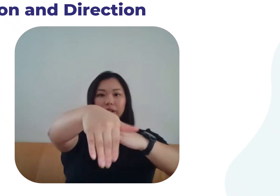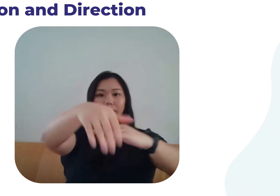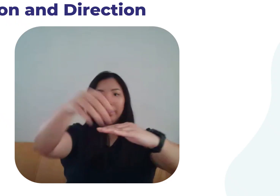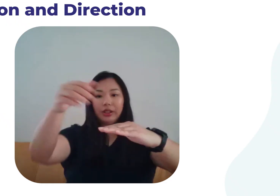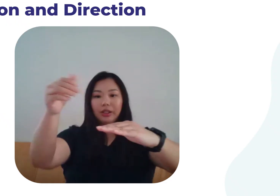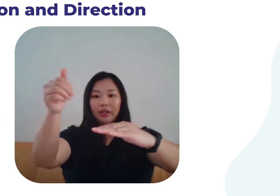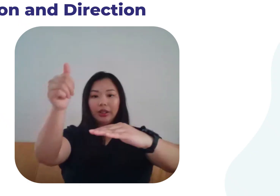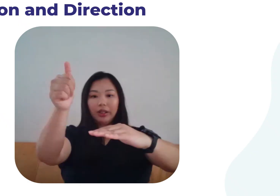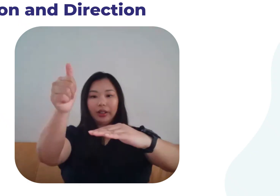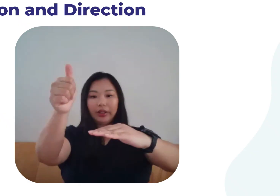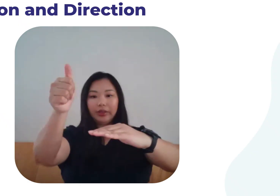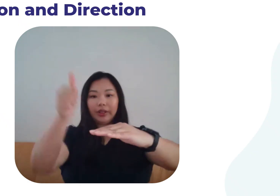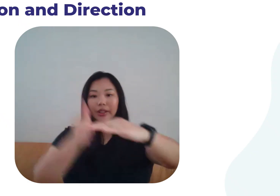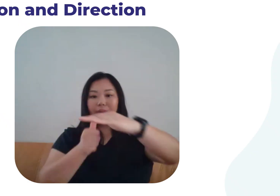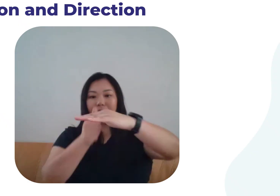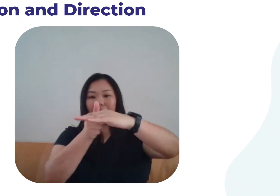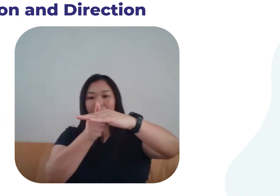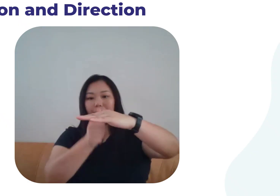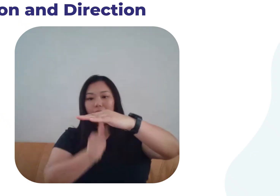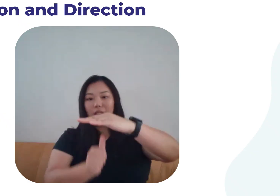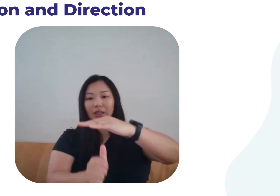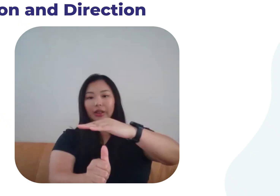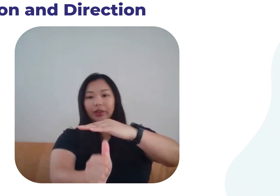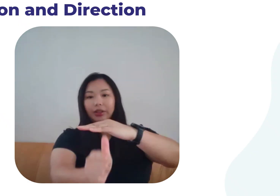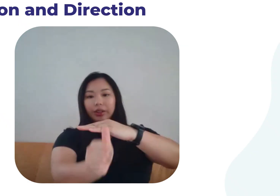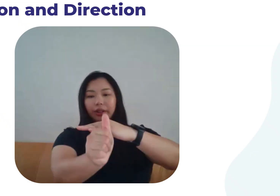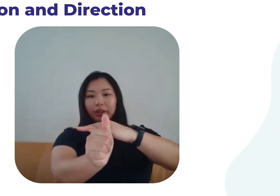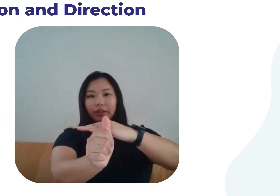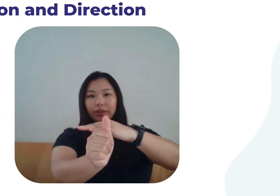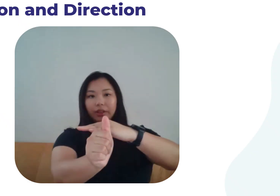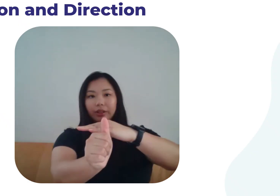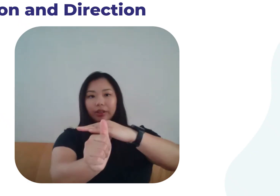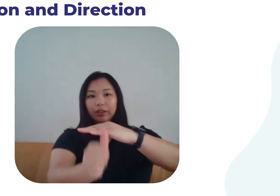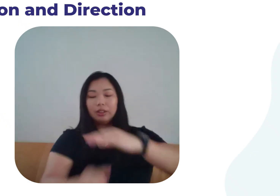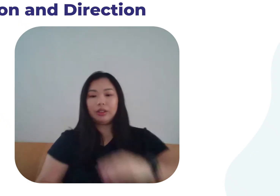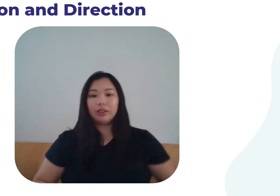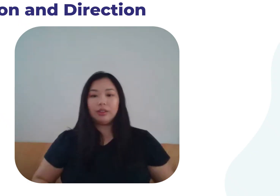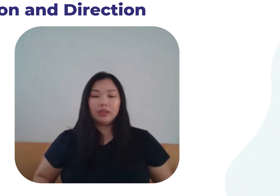over, under with a thumbs up, under,